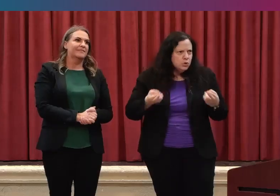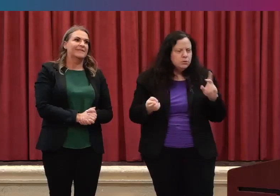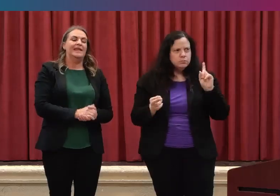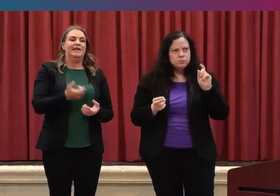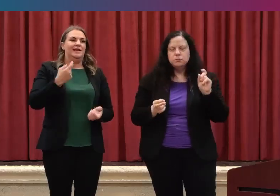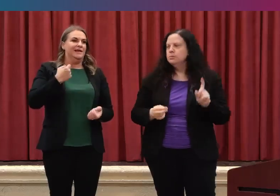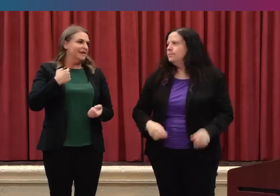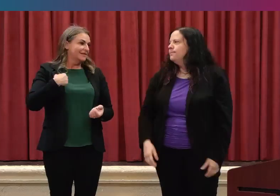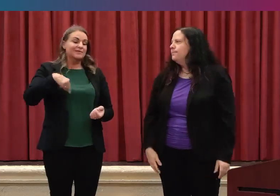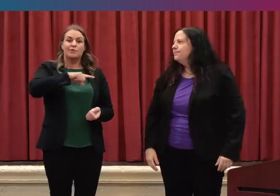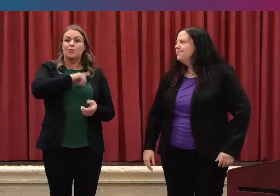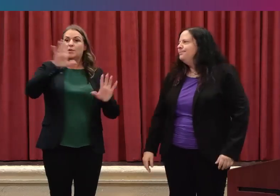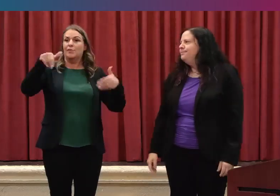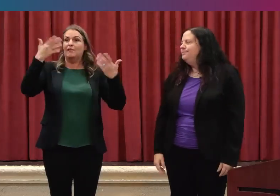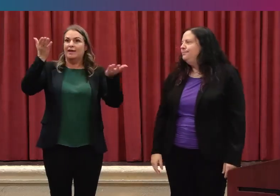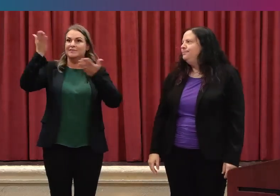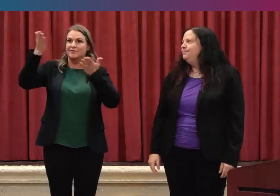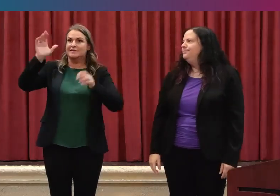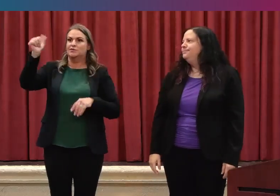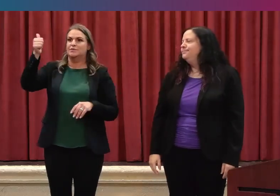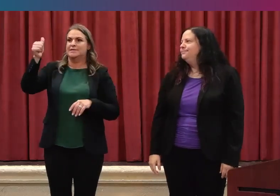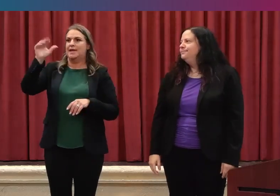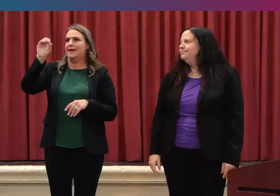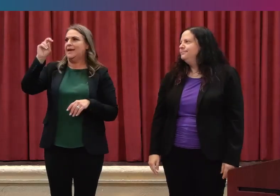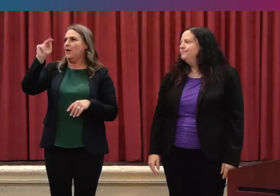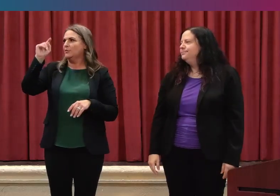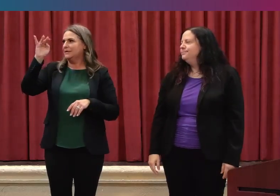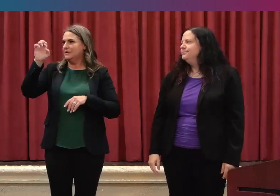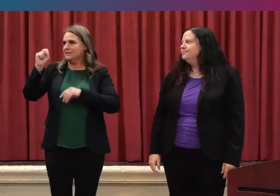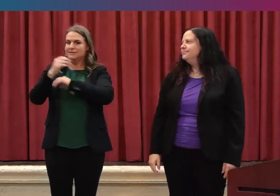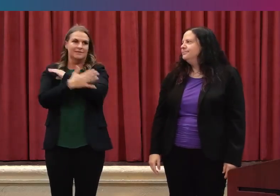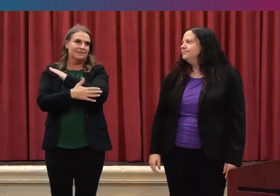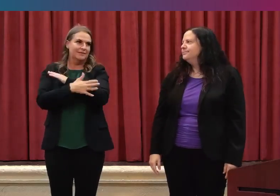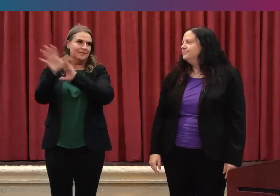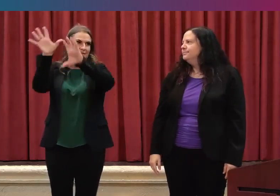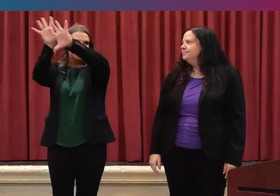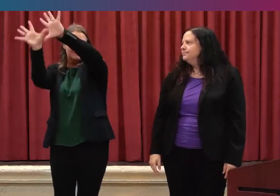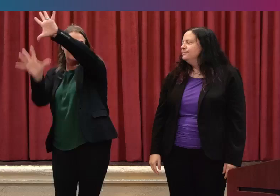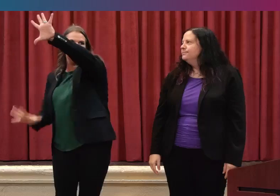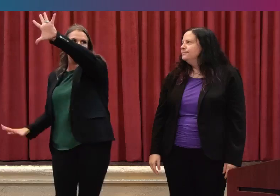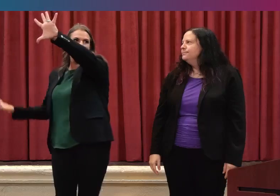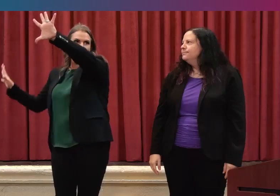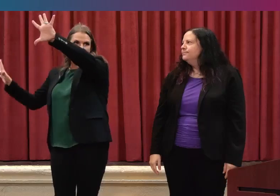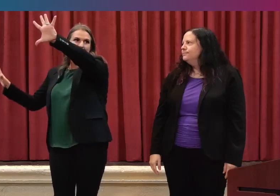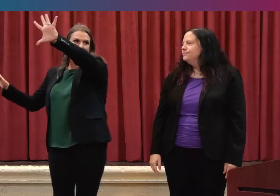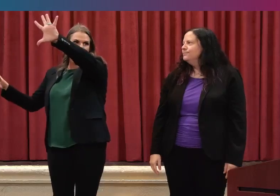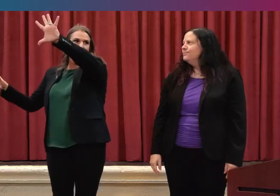of interpreters. We provide services to the 10 counties that were on that opening